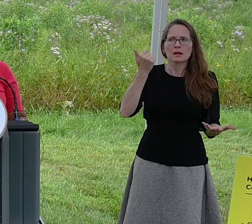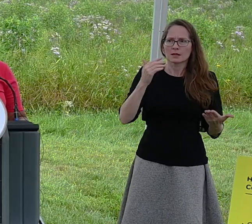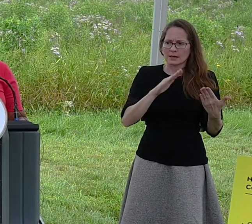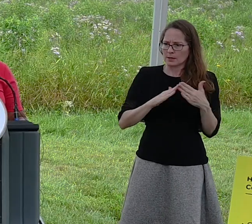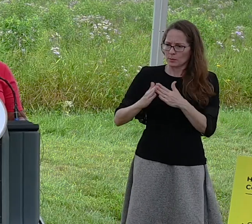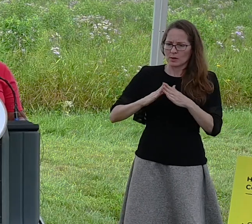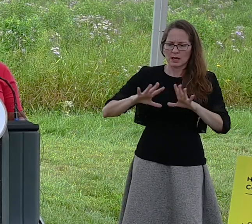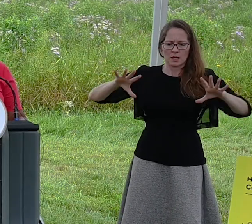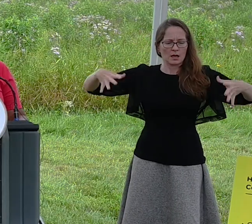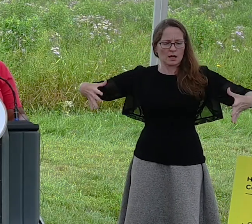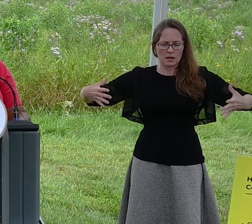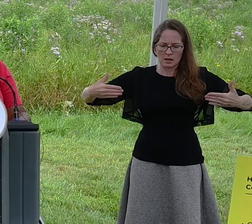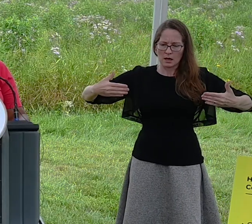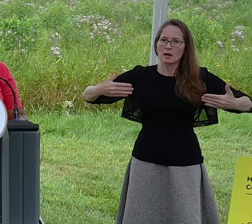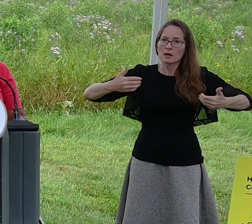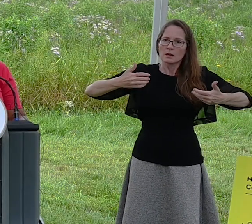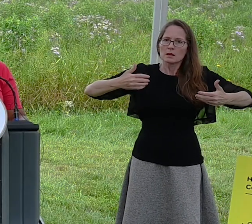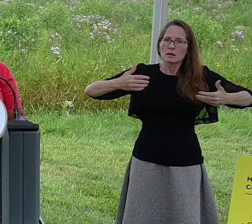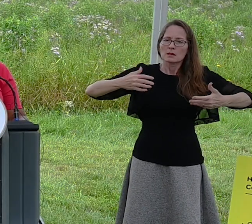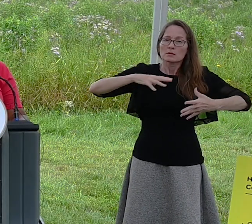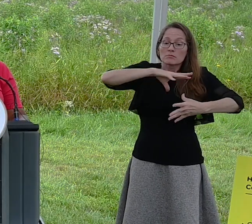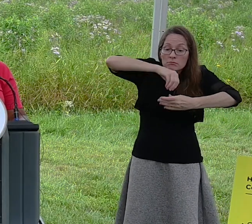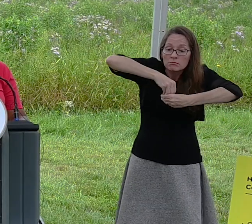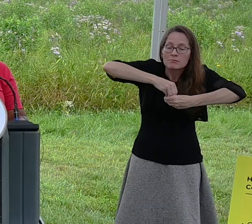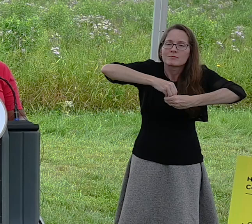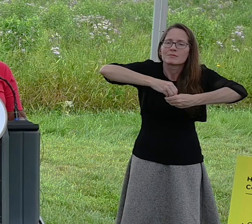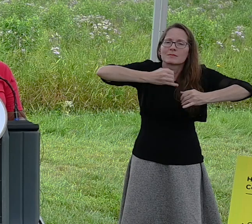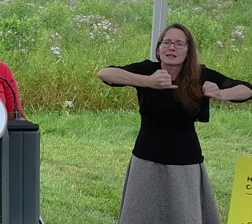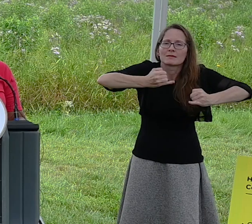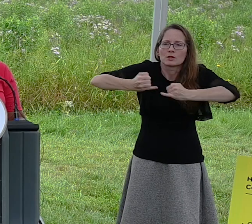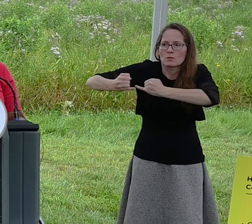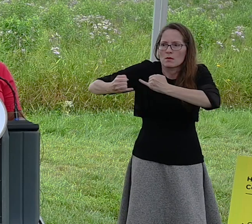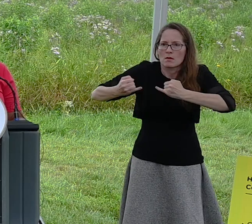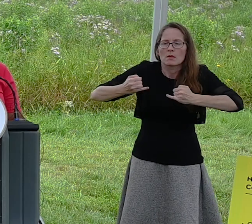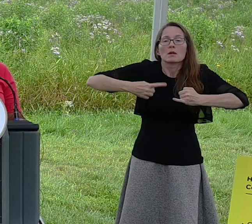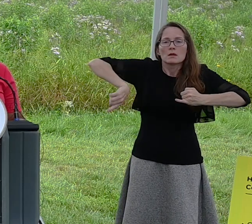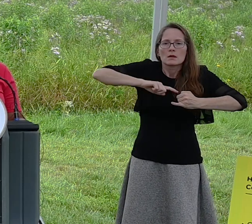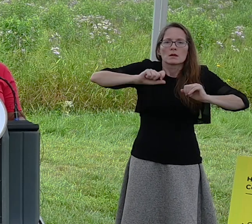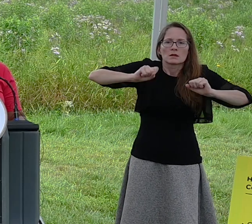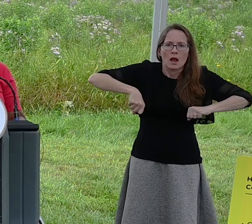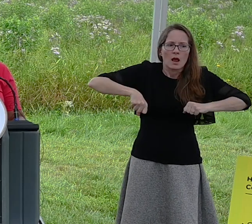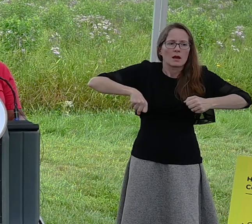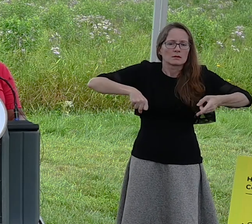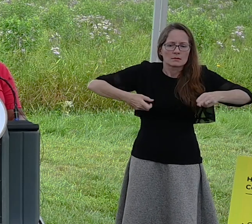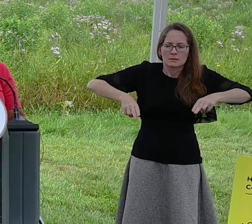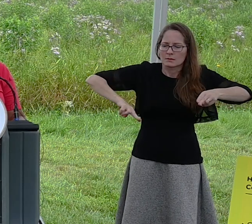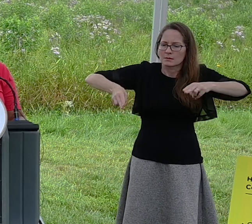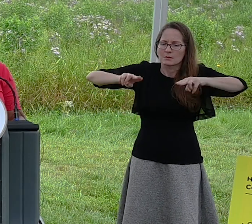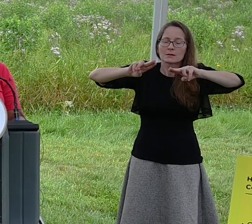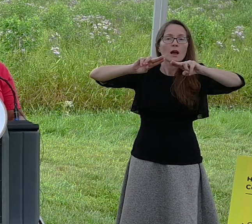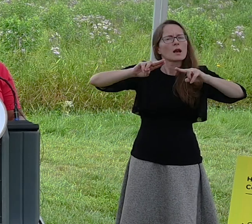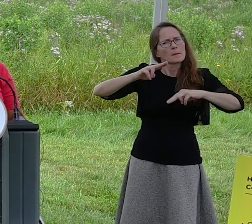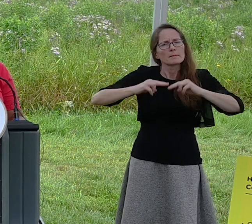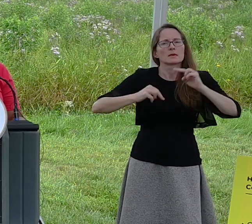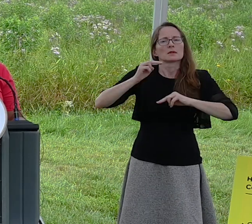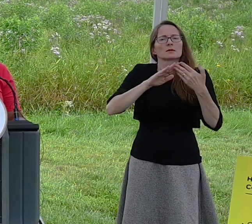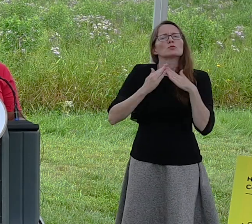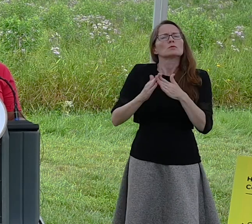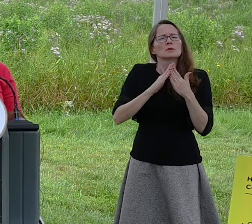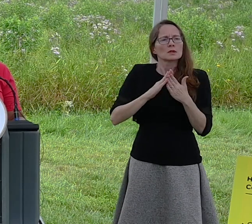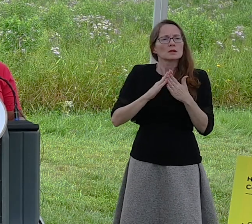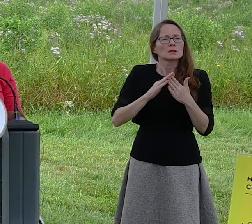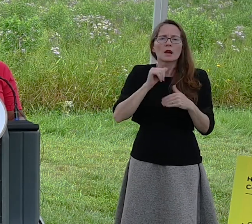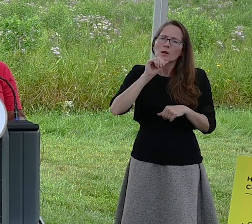we as individuals can make choices together, and we can build a community that not only thrives, but is